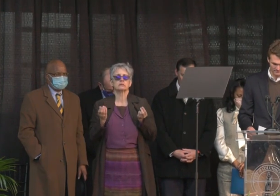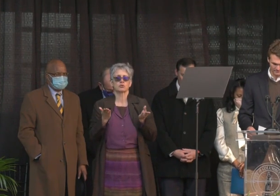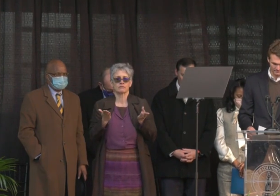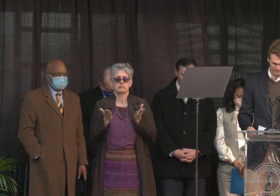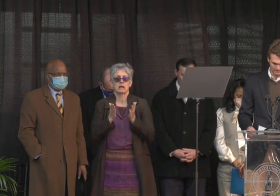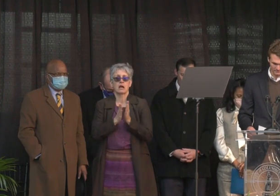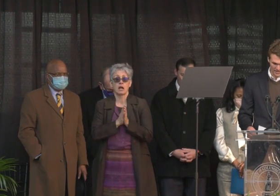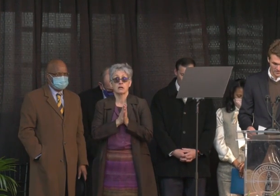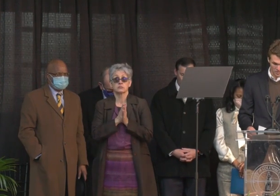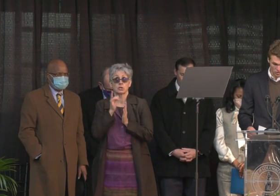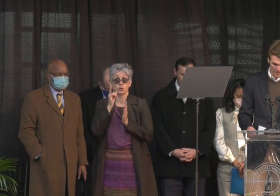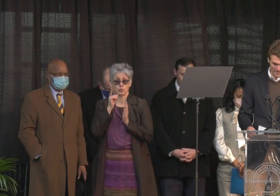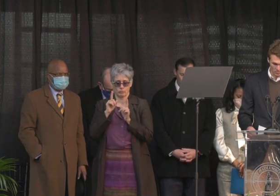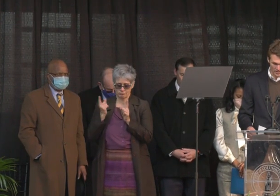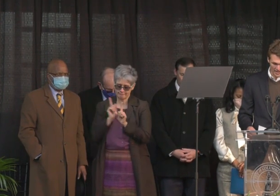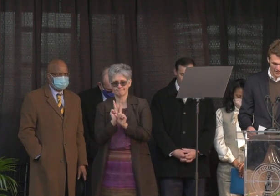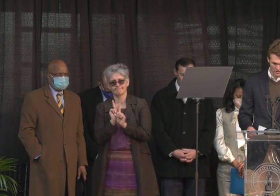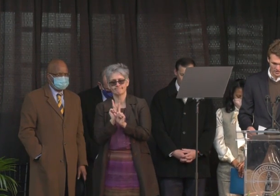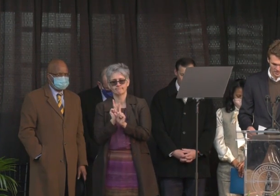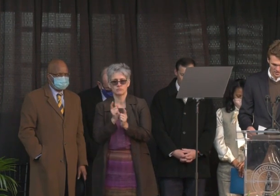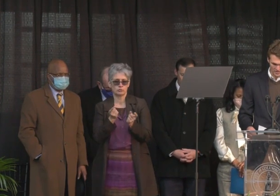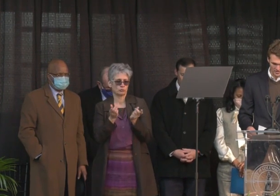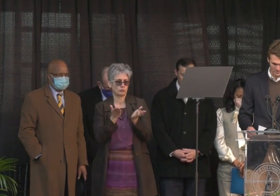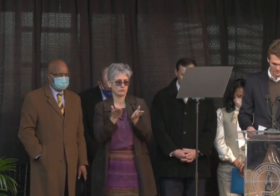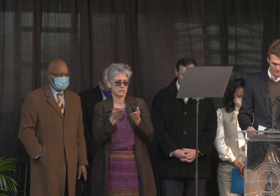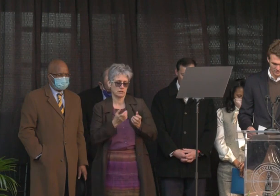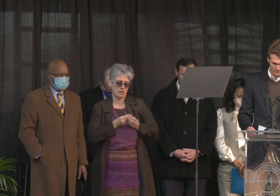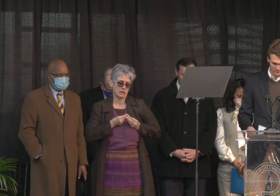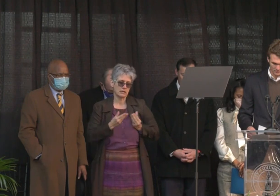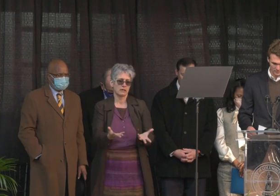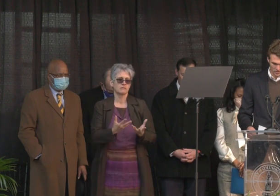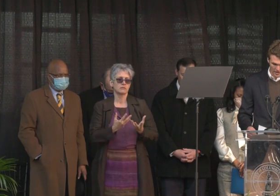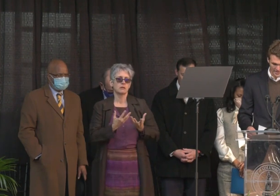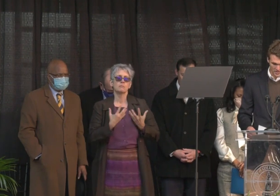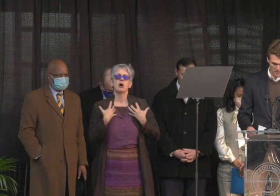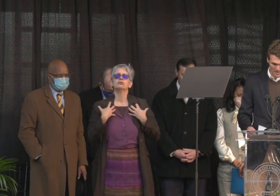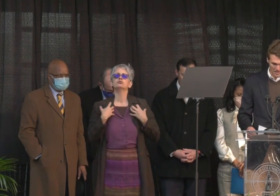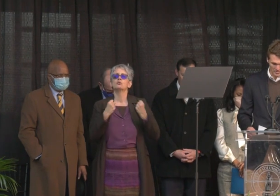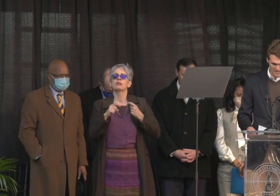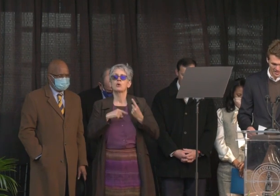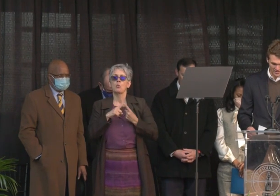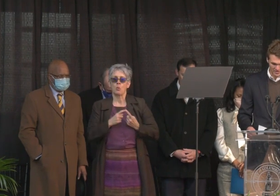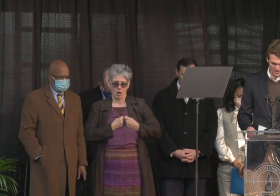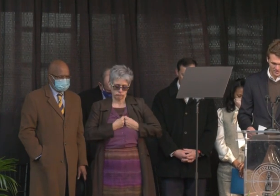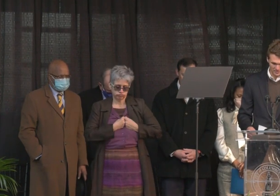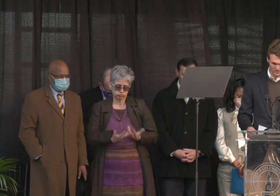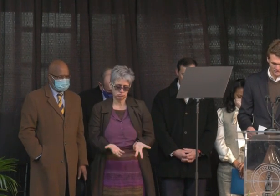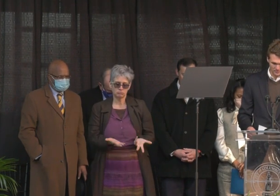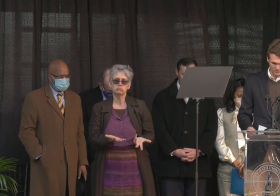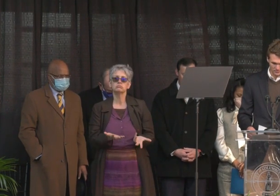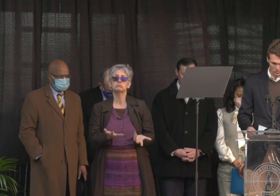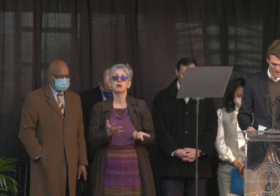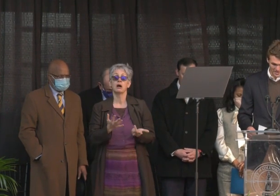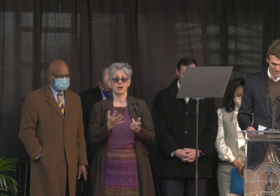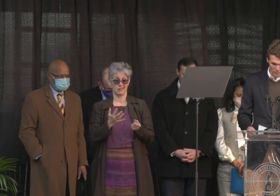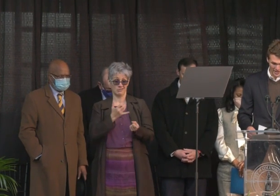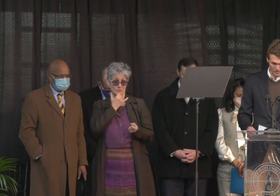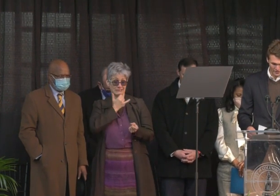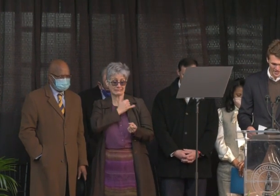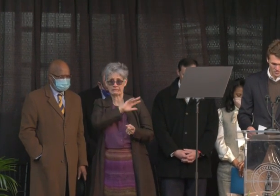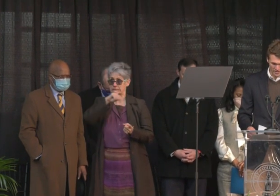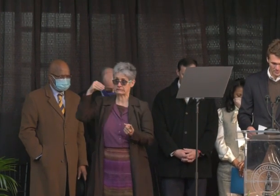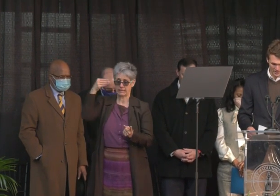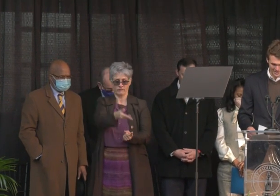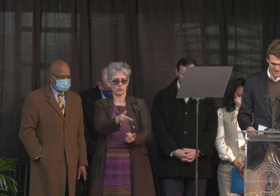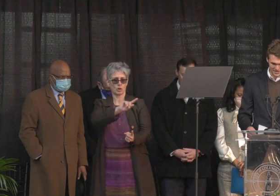service. Give them strength when they are exhausted. Grace when they make mistakes. Wisdom when they